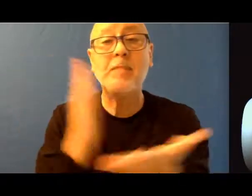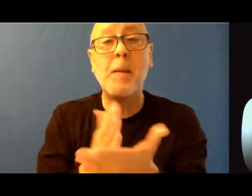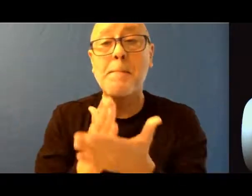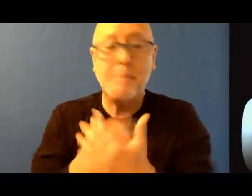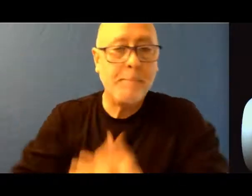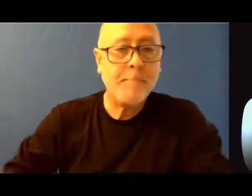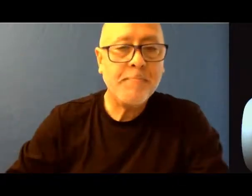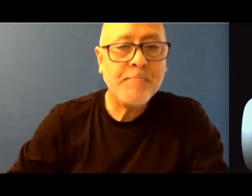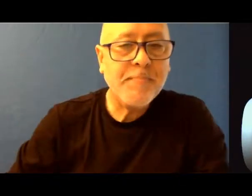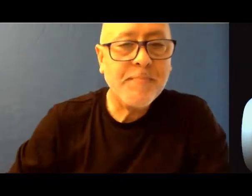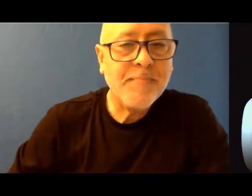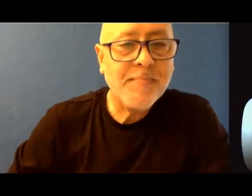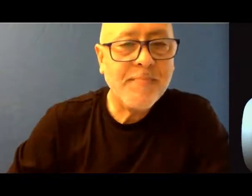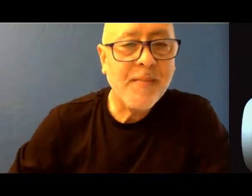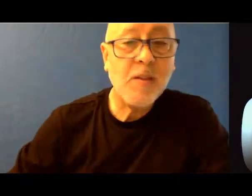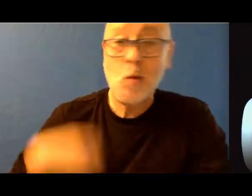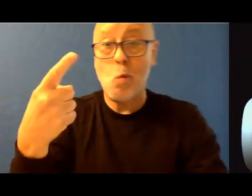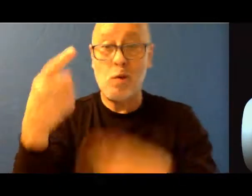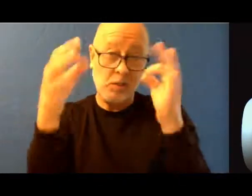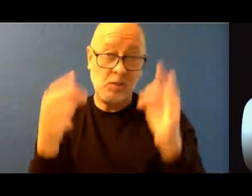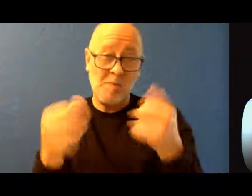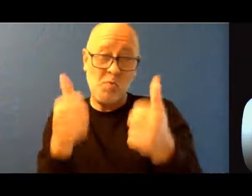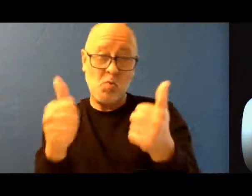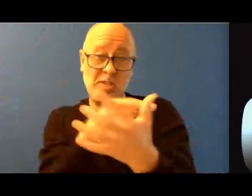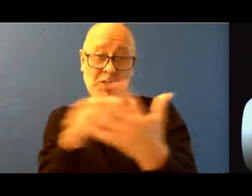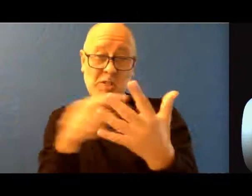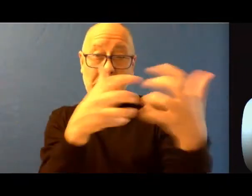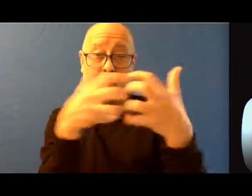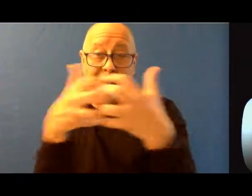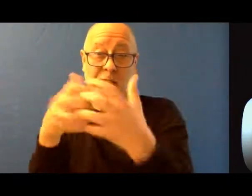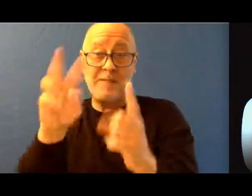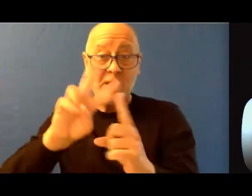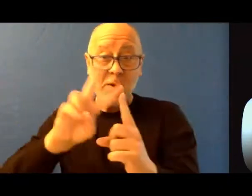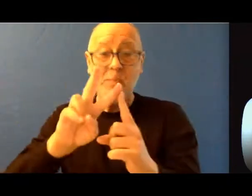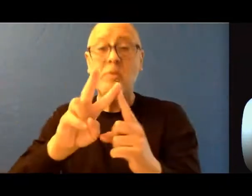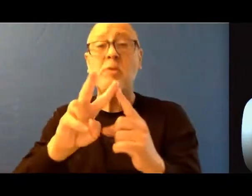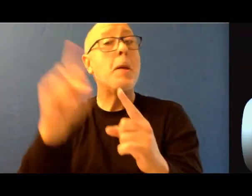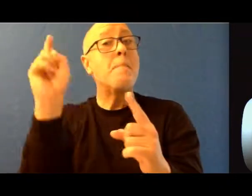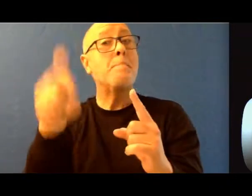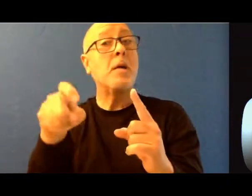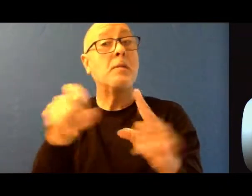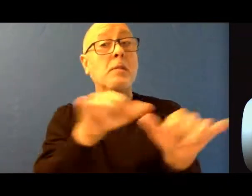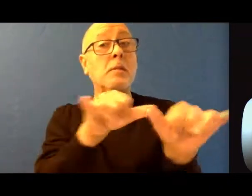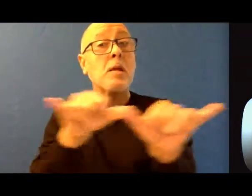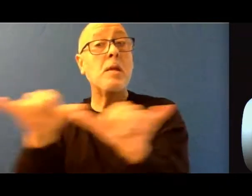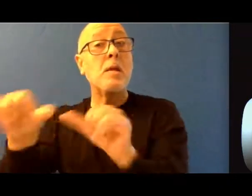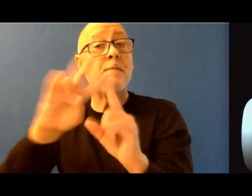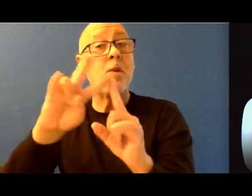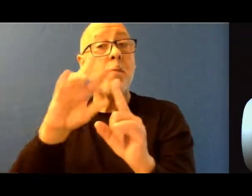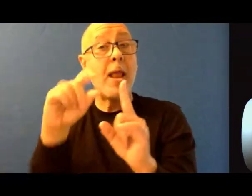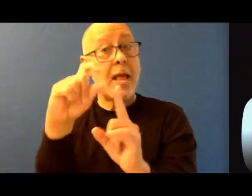Okay, so step 1, determine which parts of the expression have matching variables. They must have the same variable and